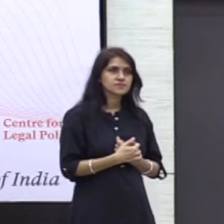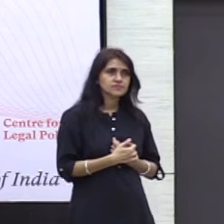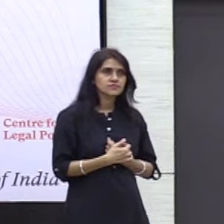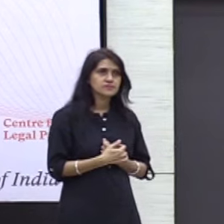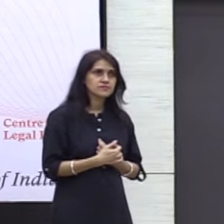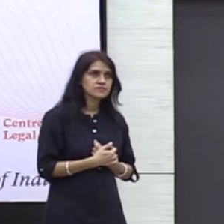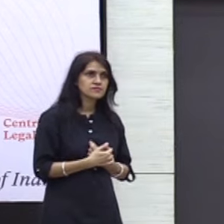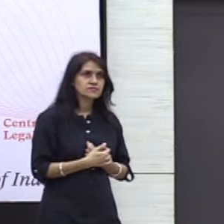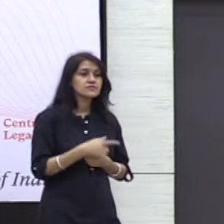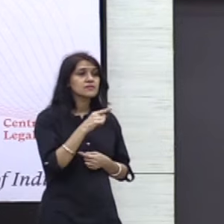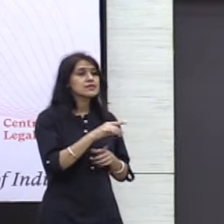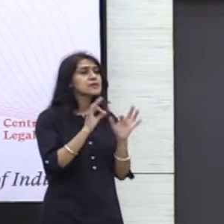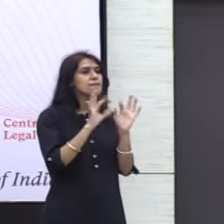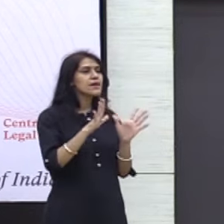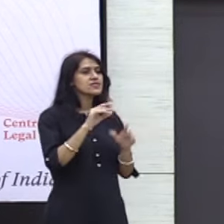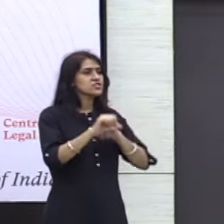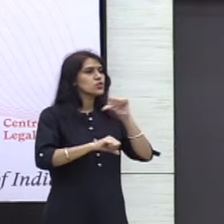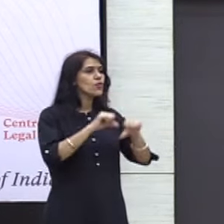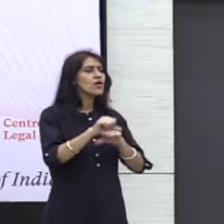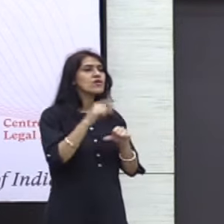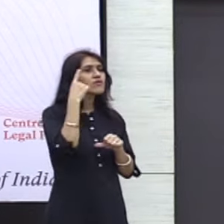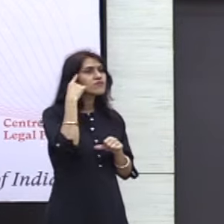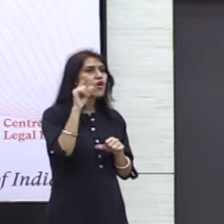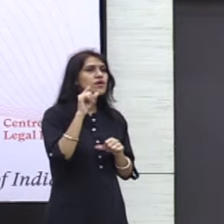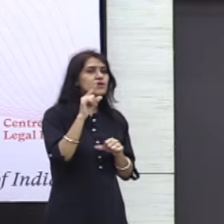an ideal recipe for persecution.